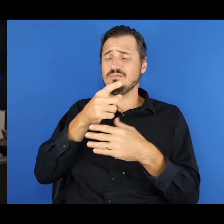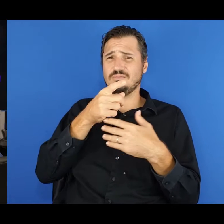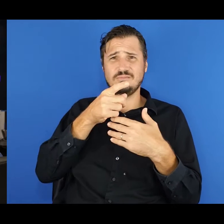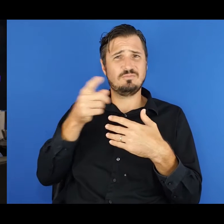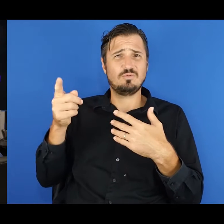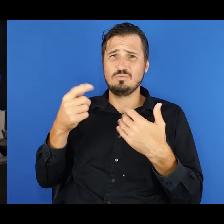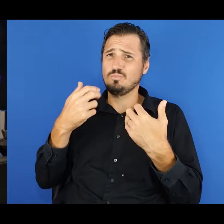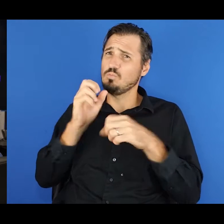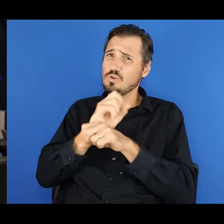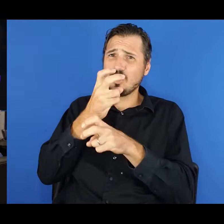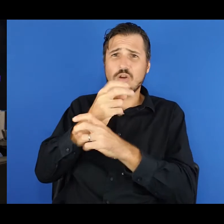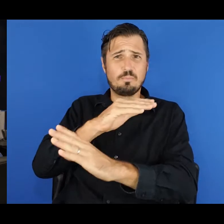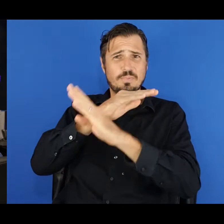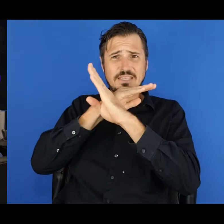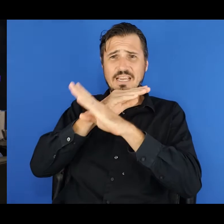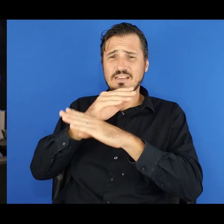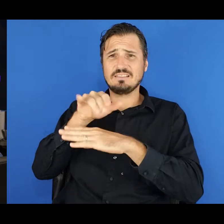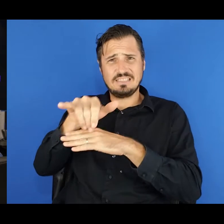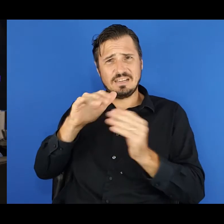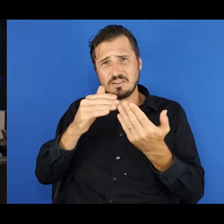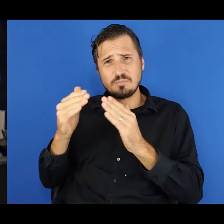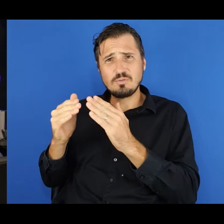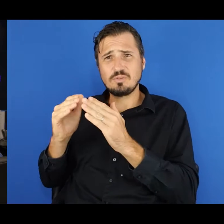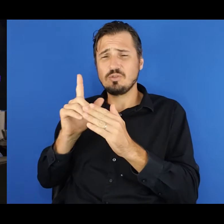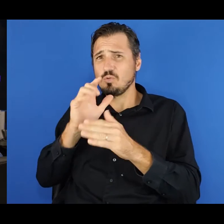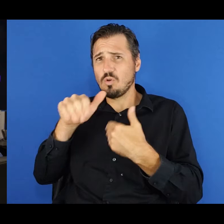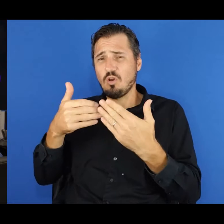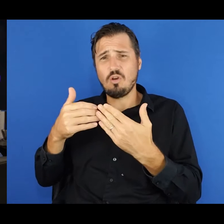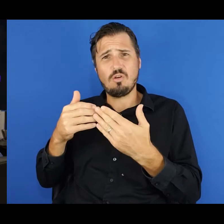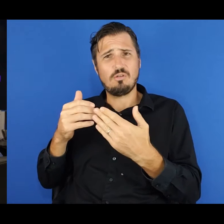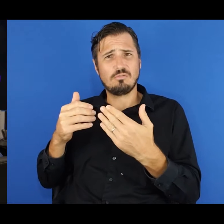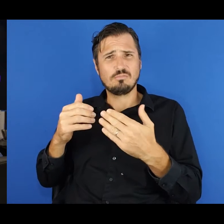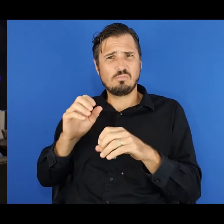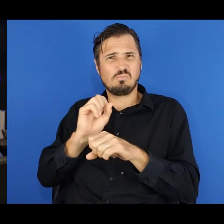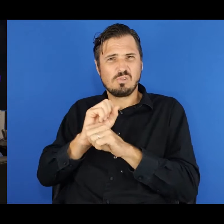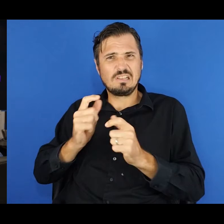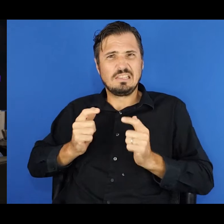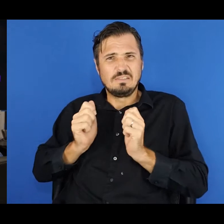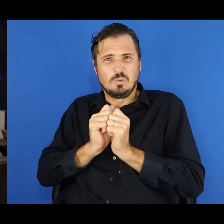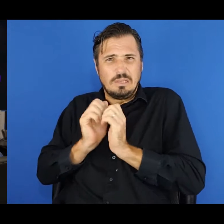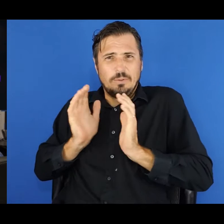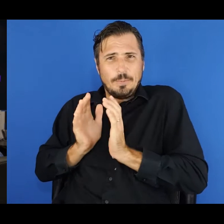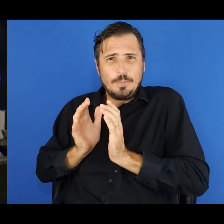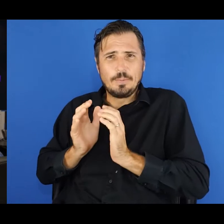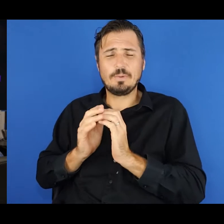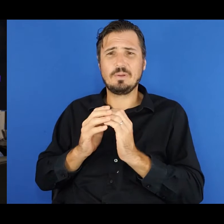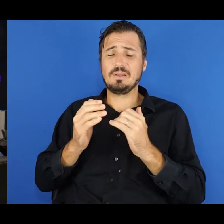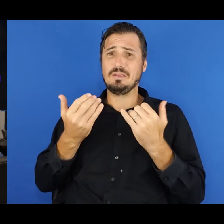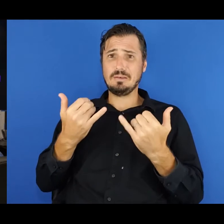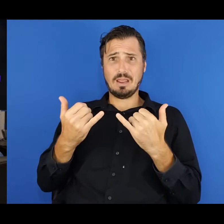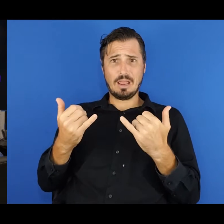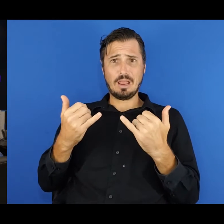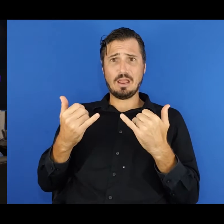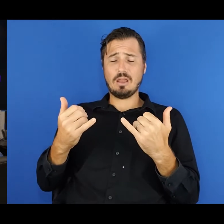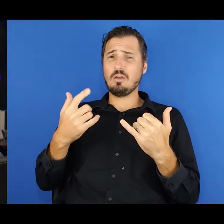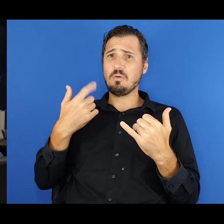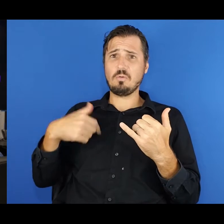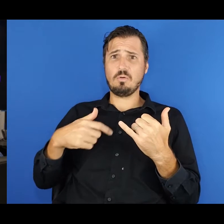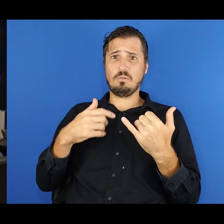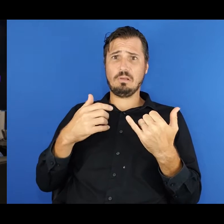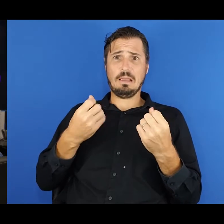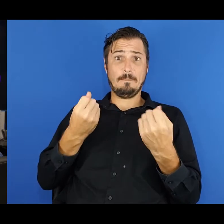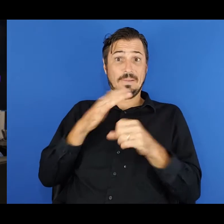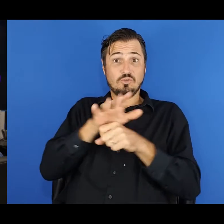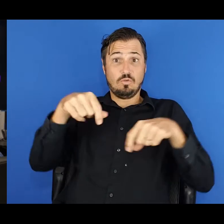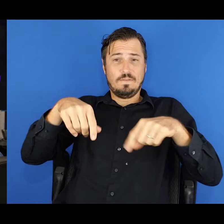high-risk community. Our cases are coming down. Kauai no longer has the highest per-population case rate